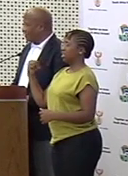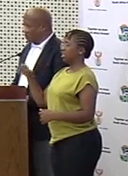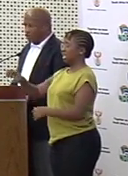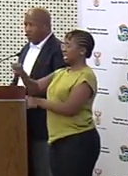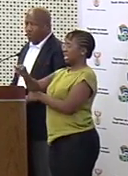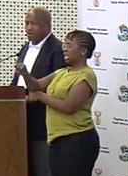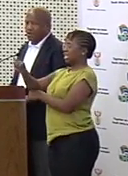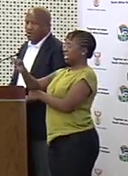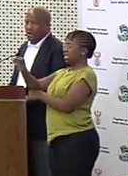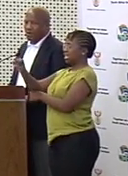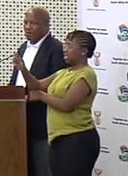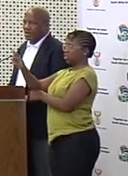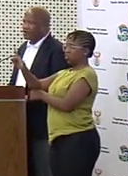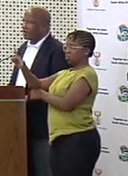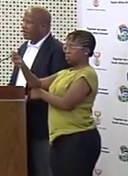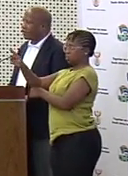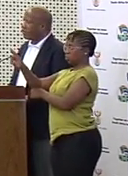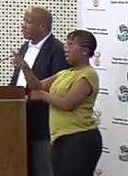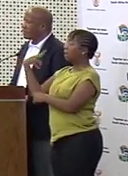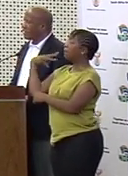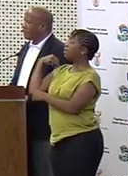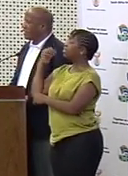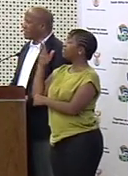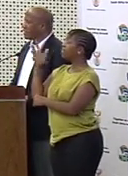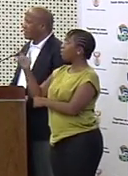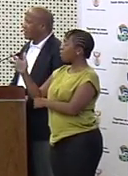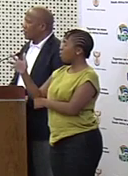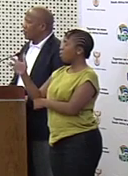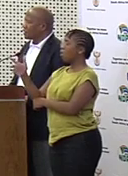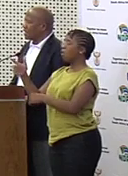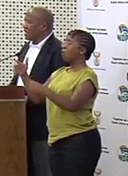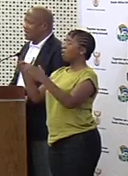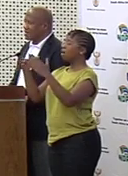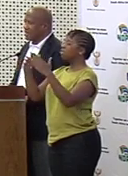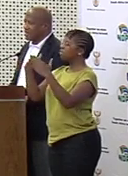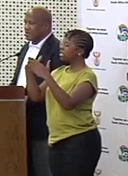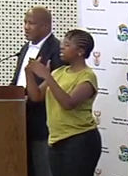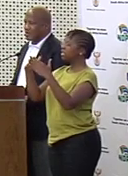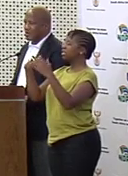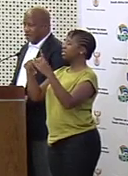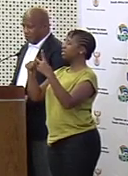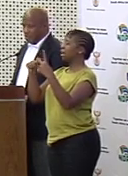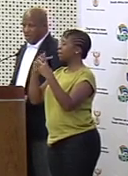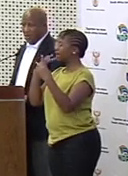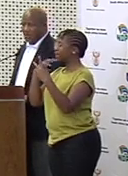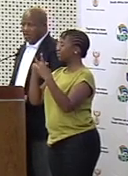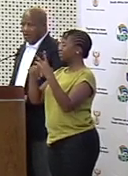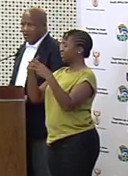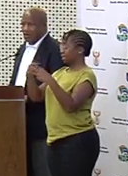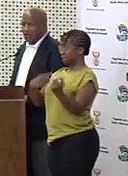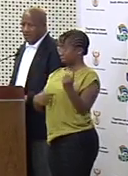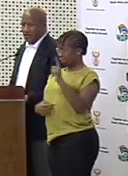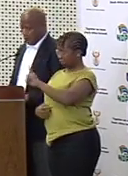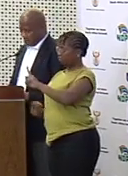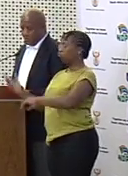Lindiwe Sisulu, our Minister of Human Settlement, Water and Sanitation, to come and speak